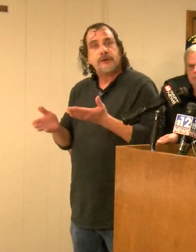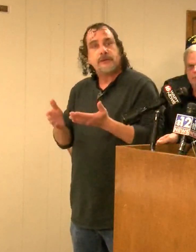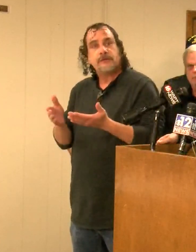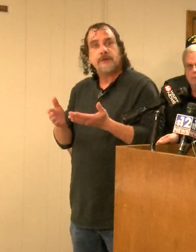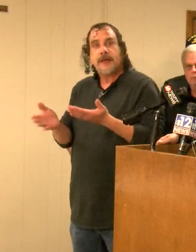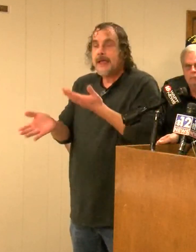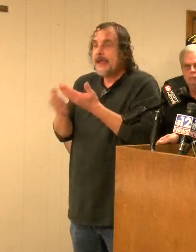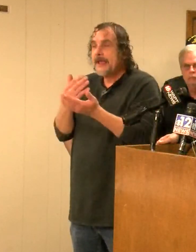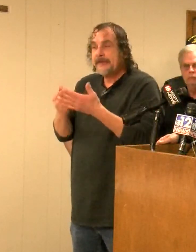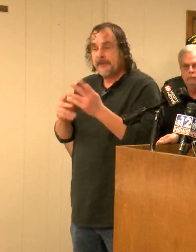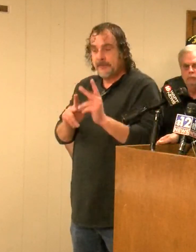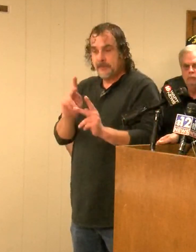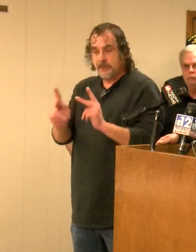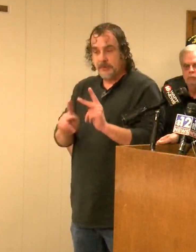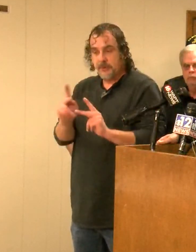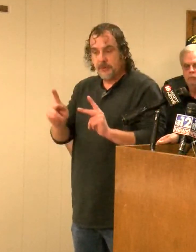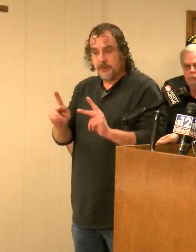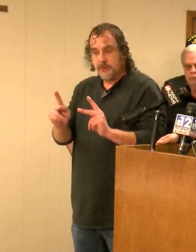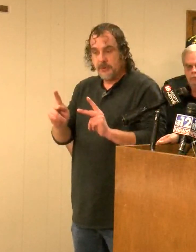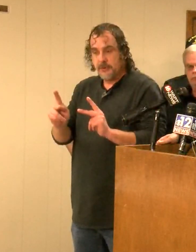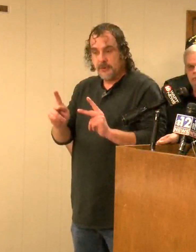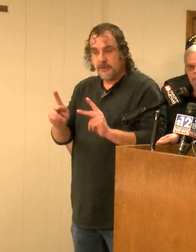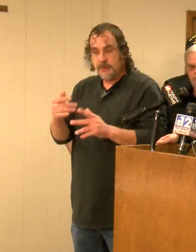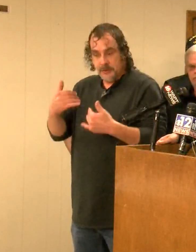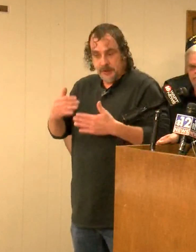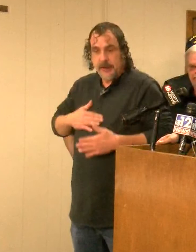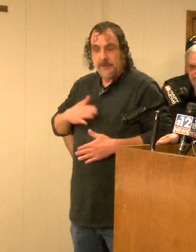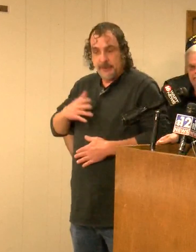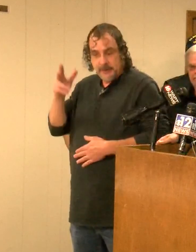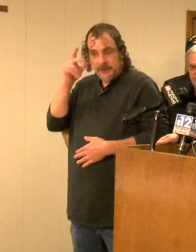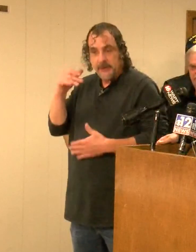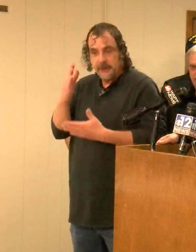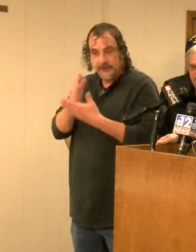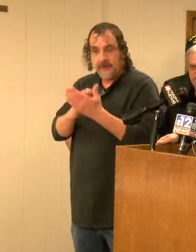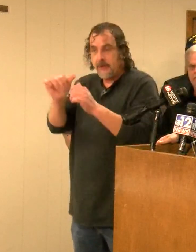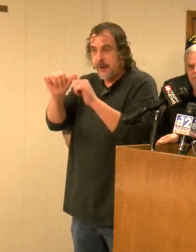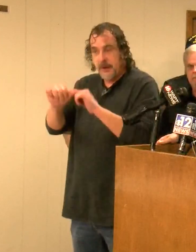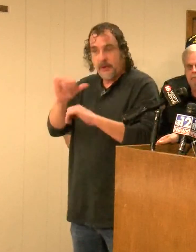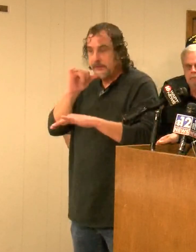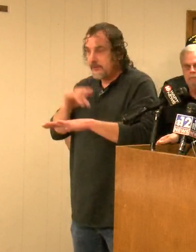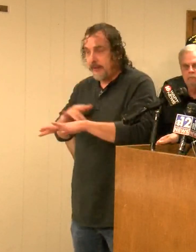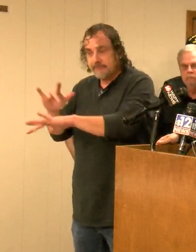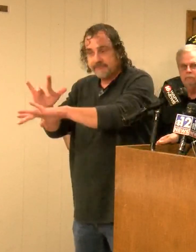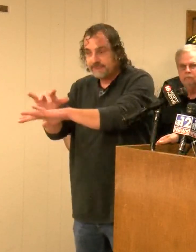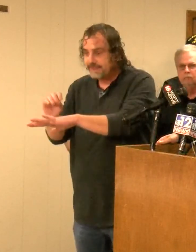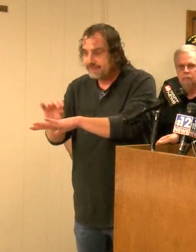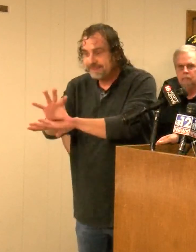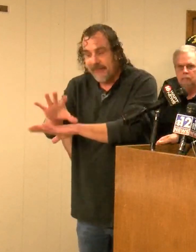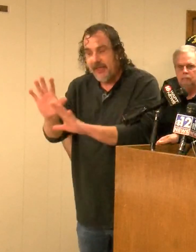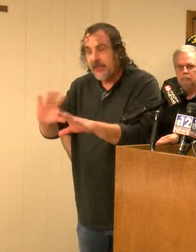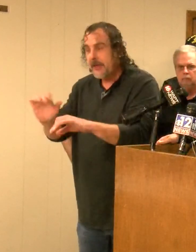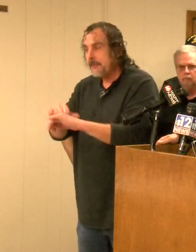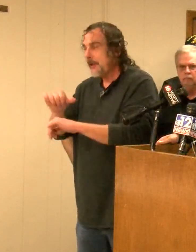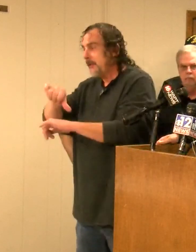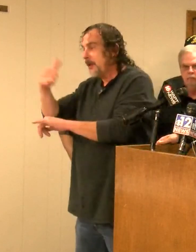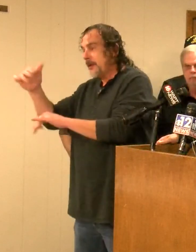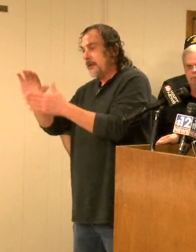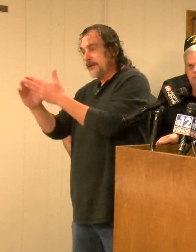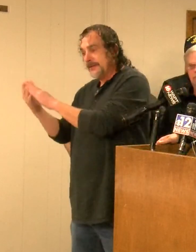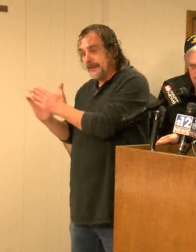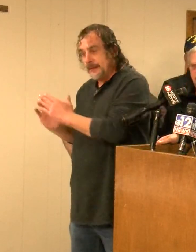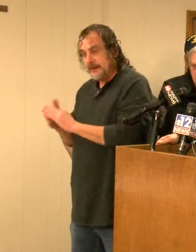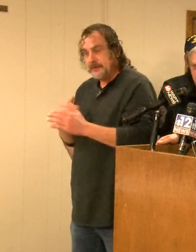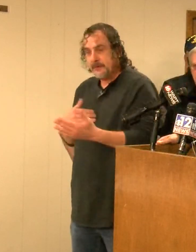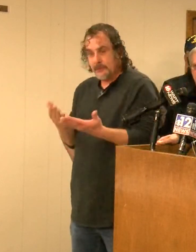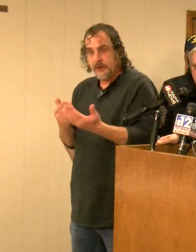Even individuals who, you know, we're happy to hear that certain areas have not been affected, but even some of the surrounding cities,